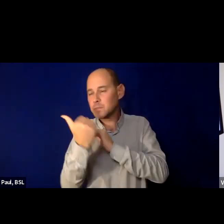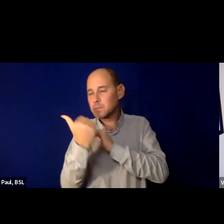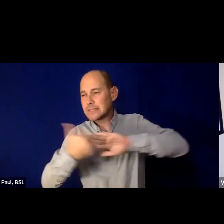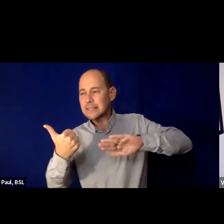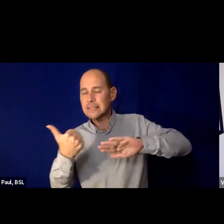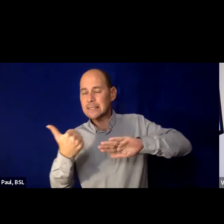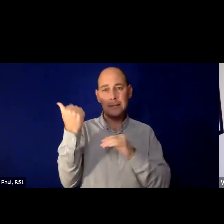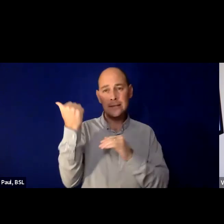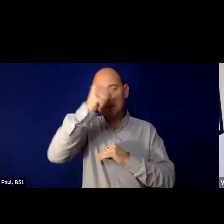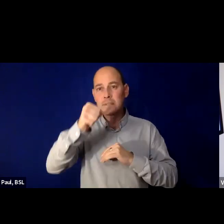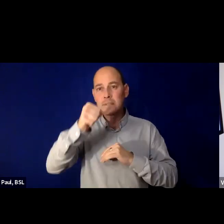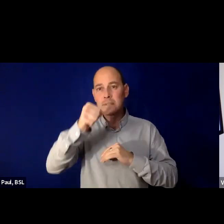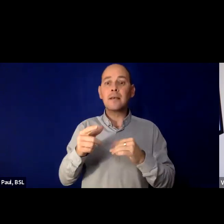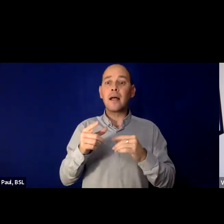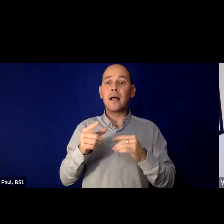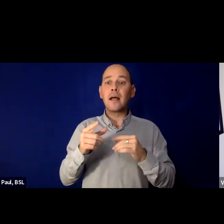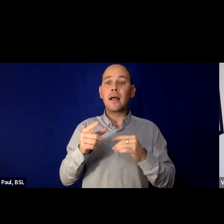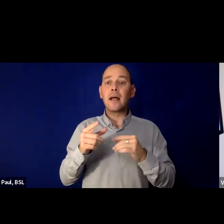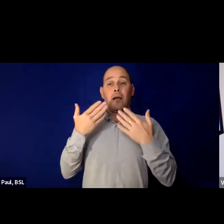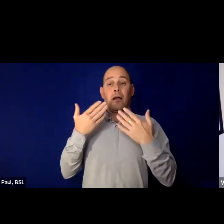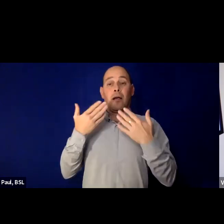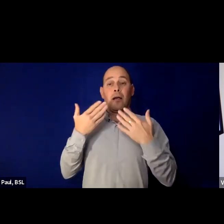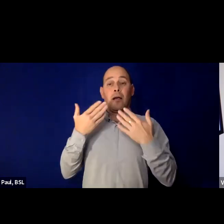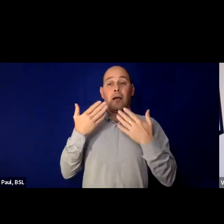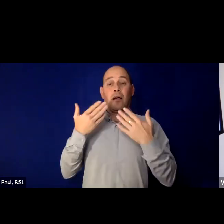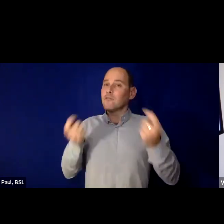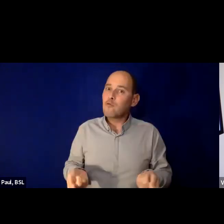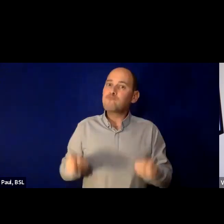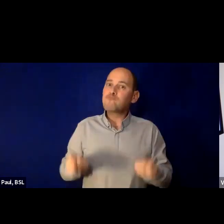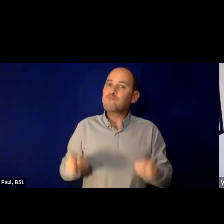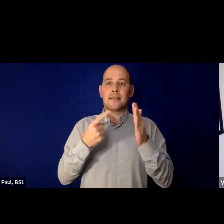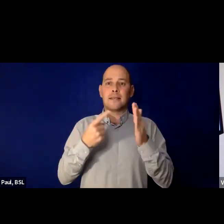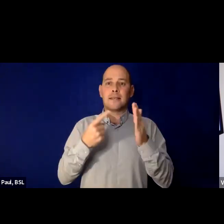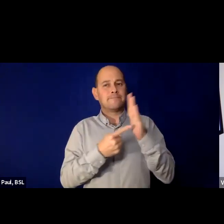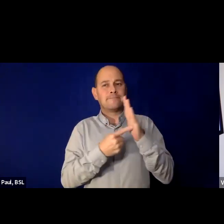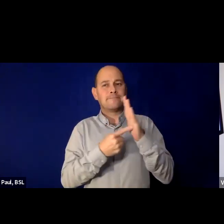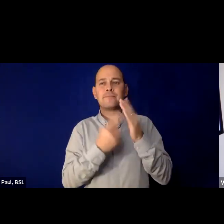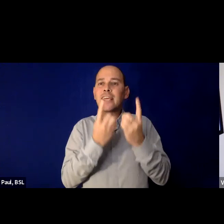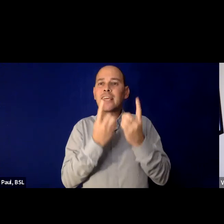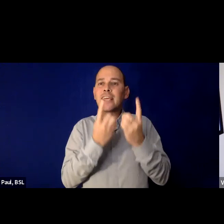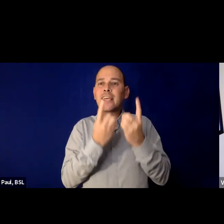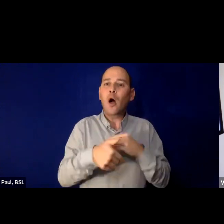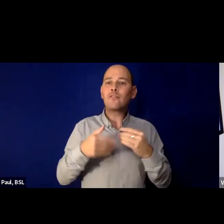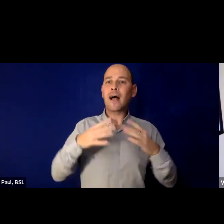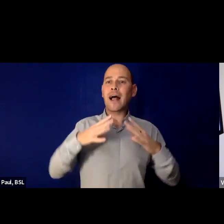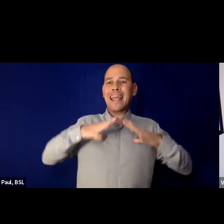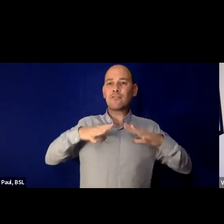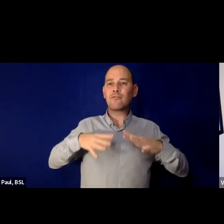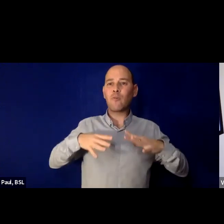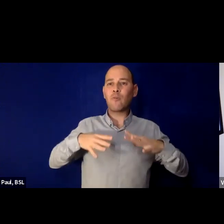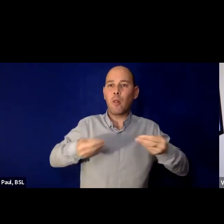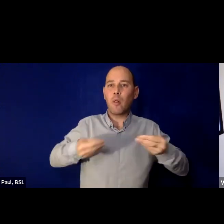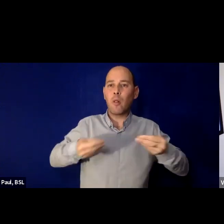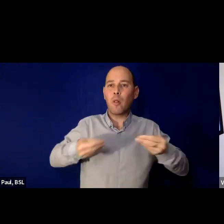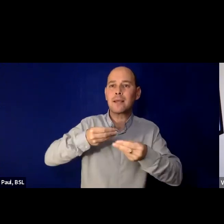enough for raising the significant issues around access to informal markets and the way in which many poor people do access